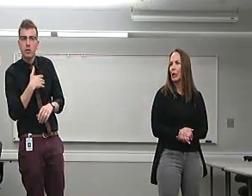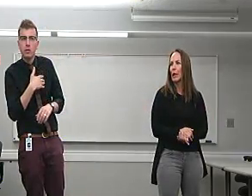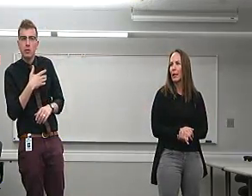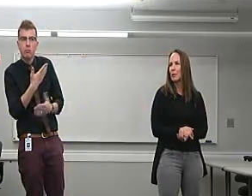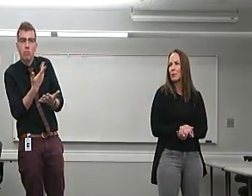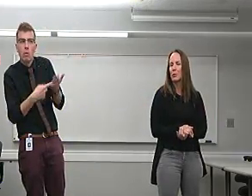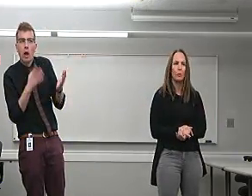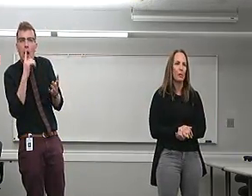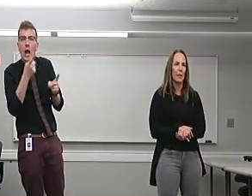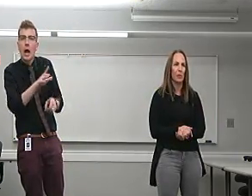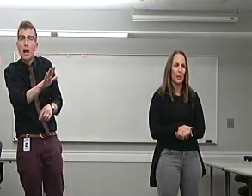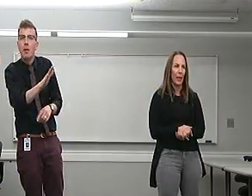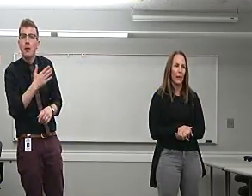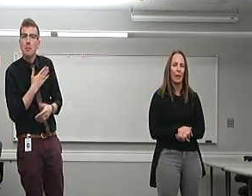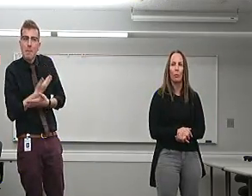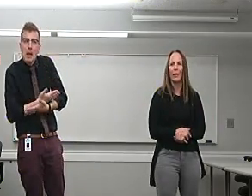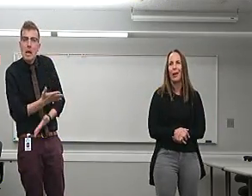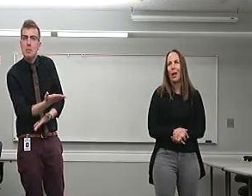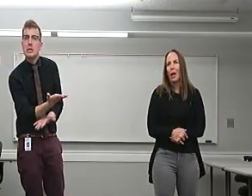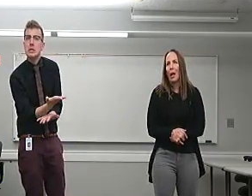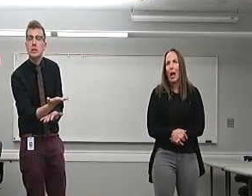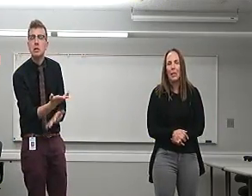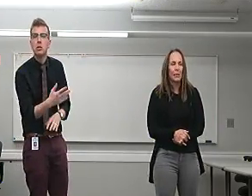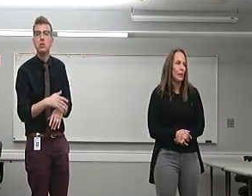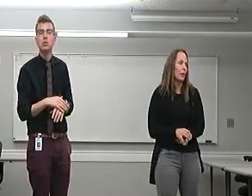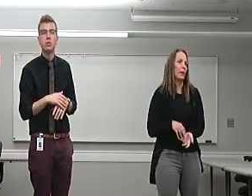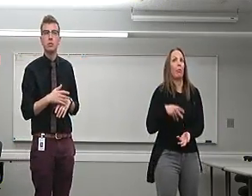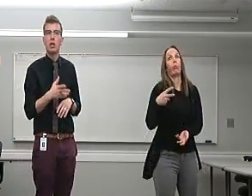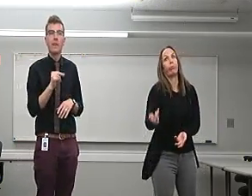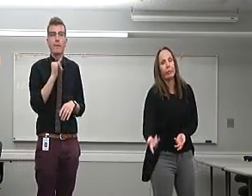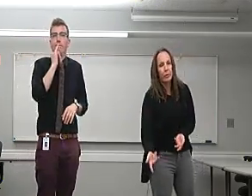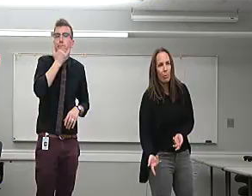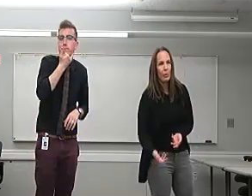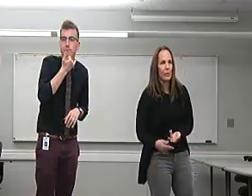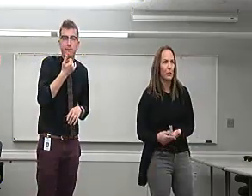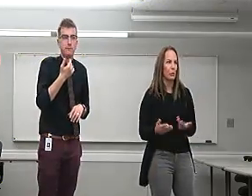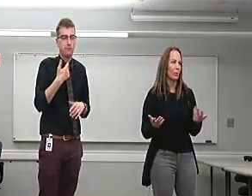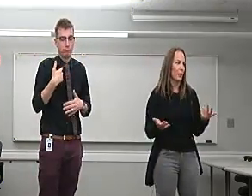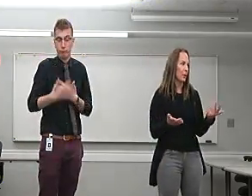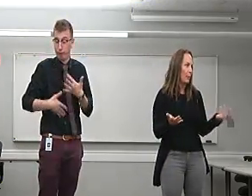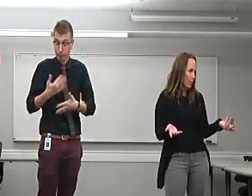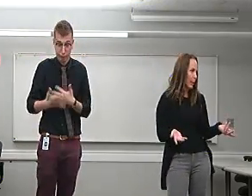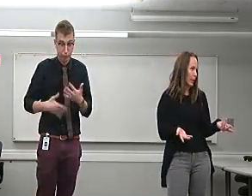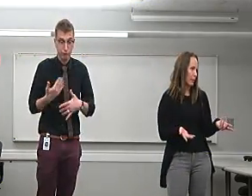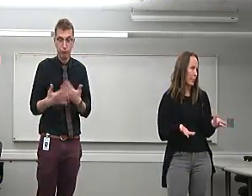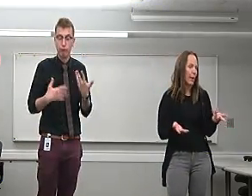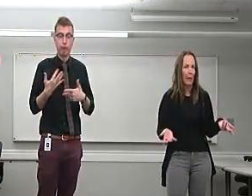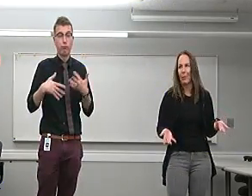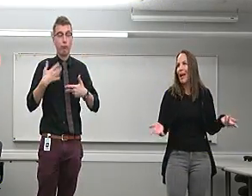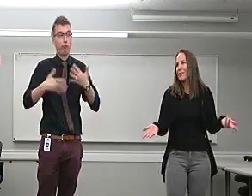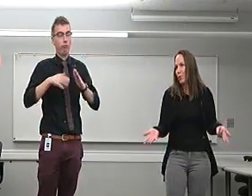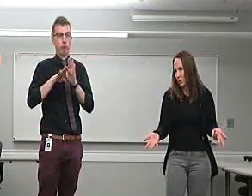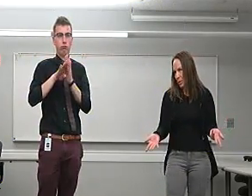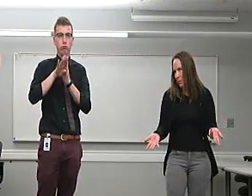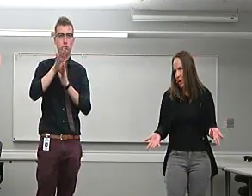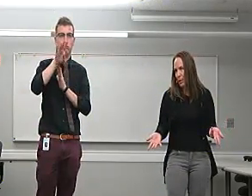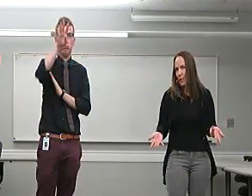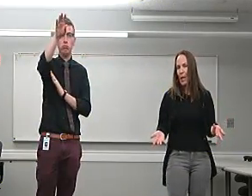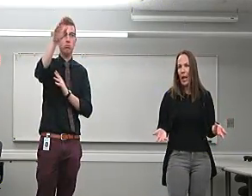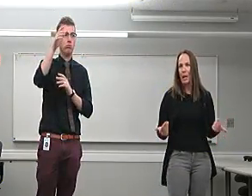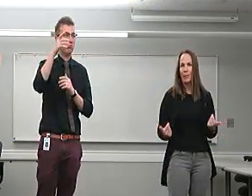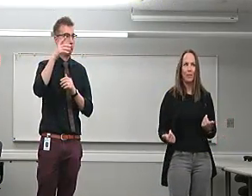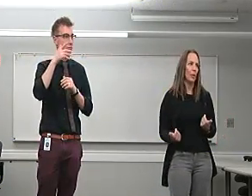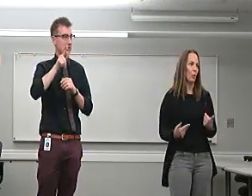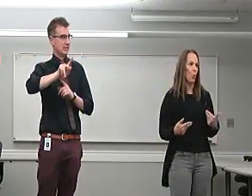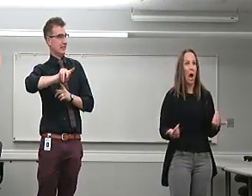the best we can, and we accidentally stumbled into a fairly public platform about it, and people are